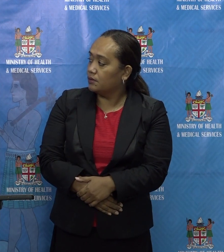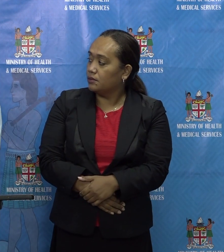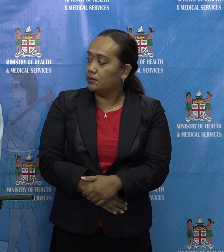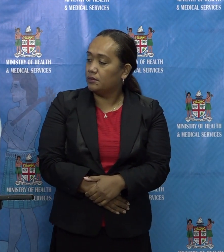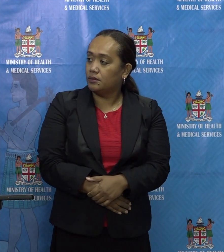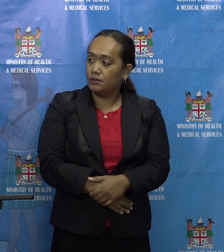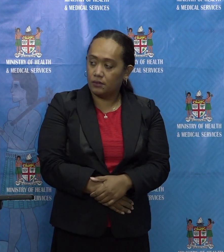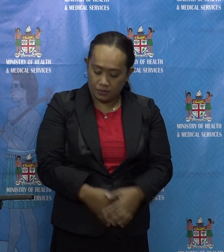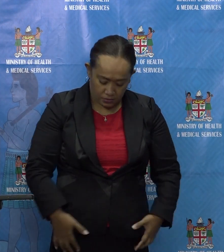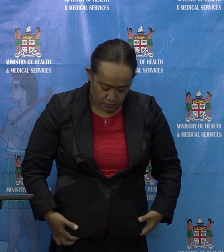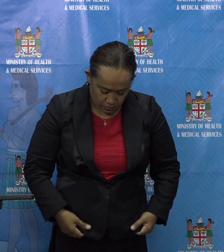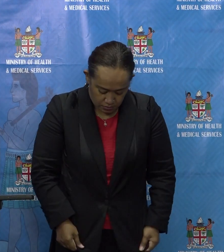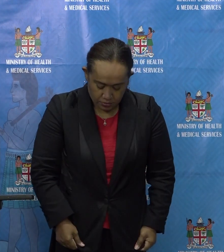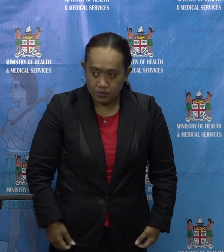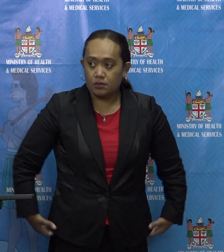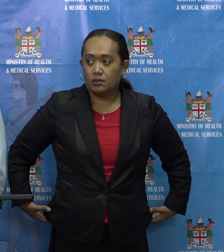Okay,